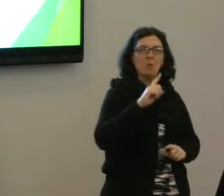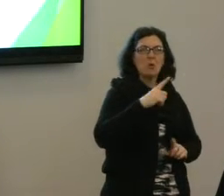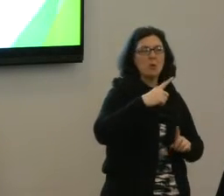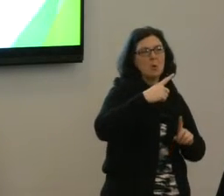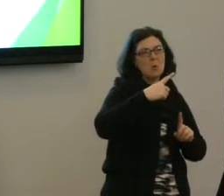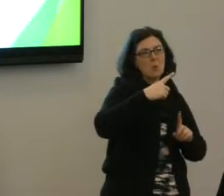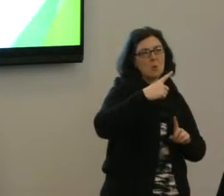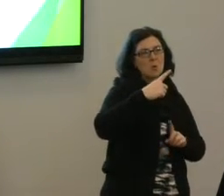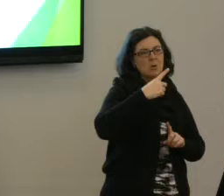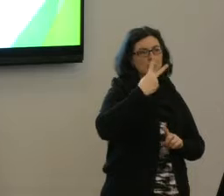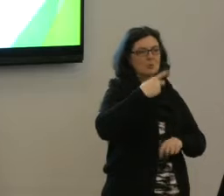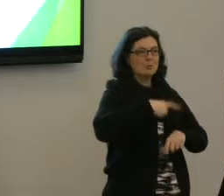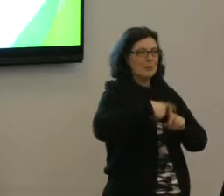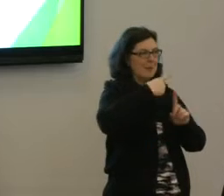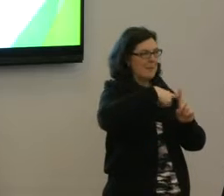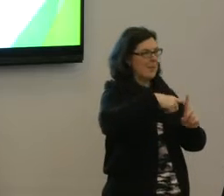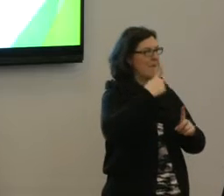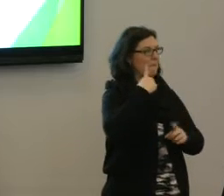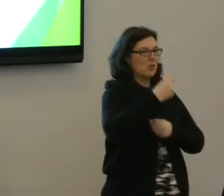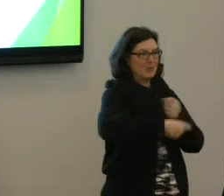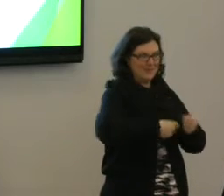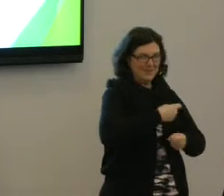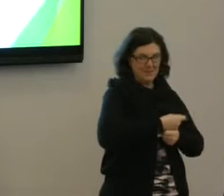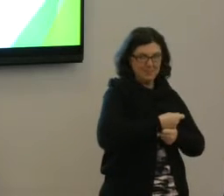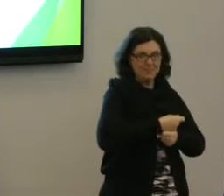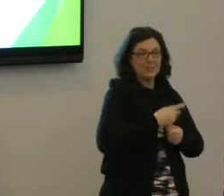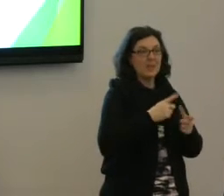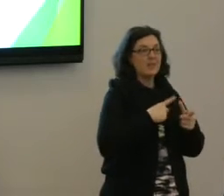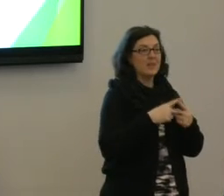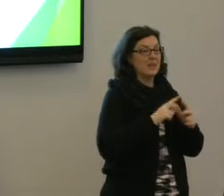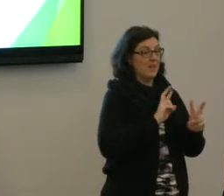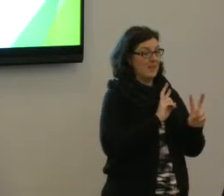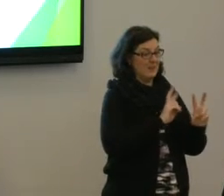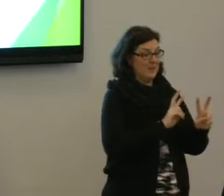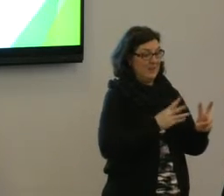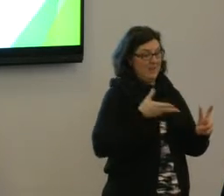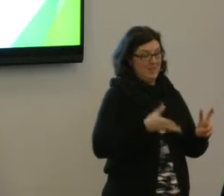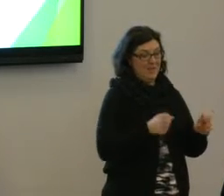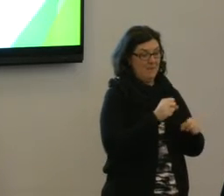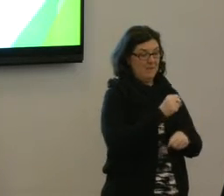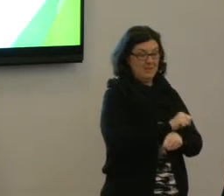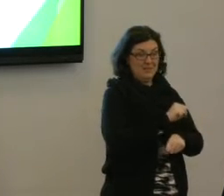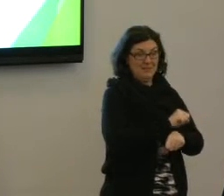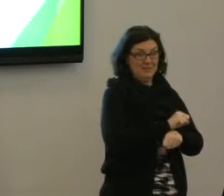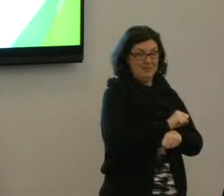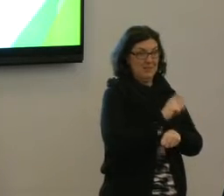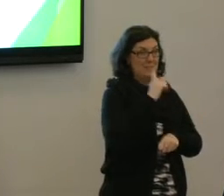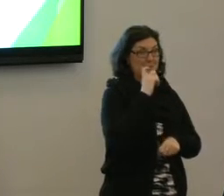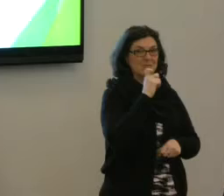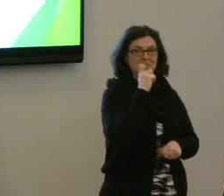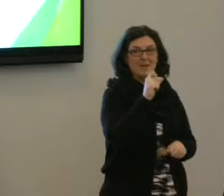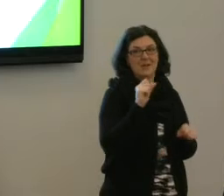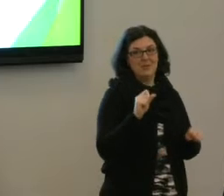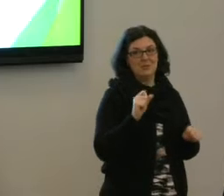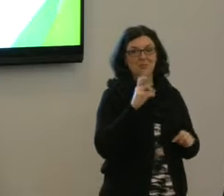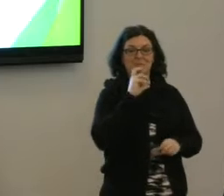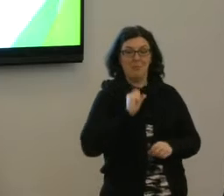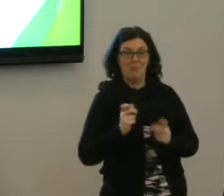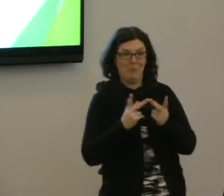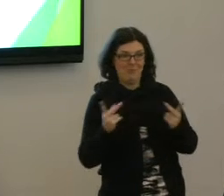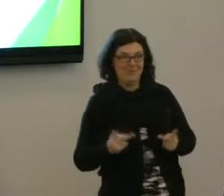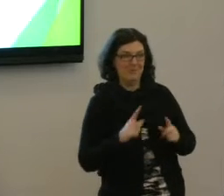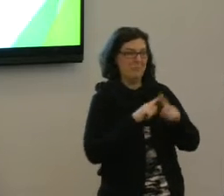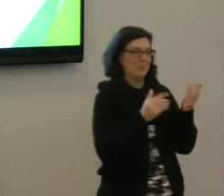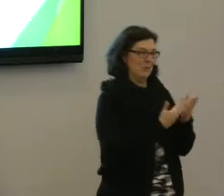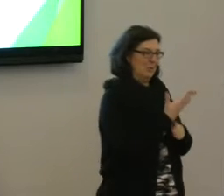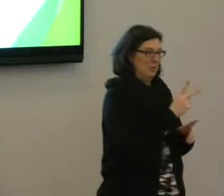twice a month for a year. And then he died and they had the funeral from the synagogue, which they would have not probably been able to do from the old synagogue. And